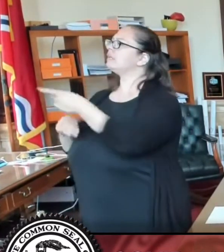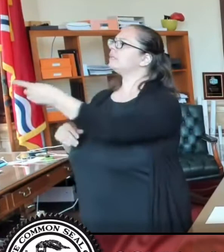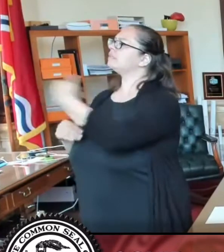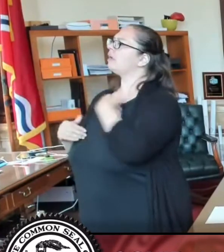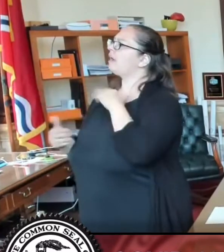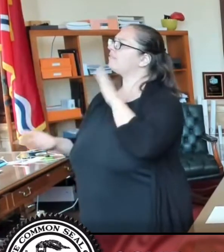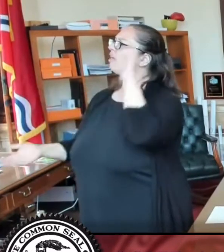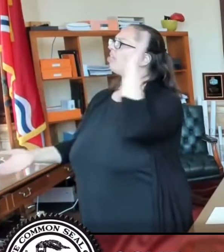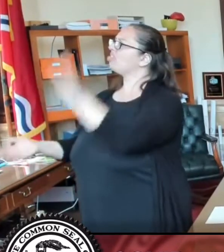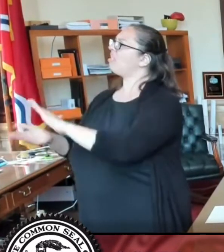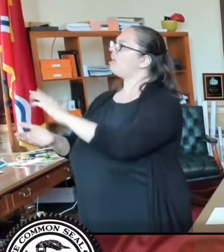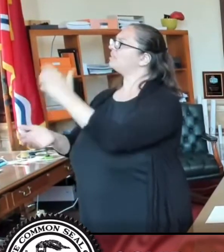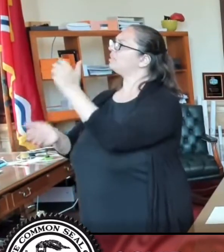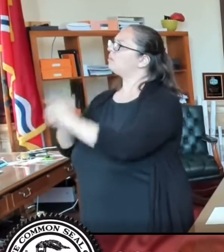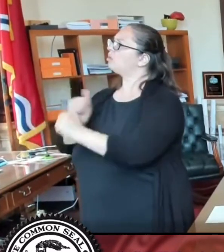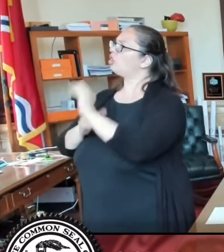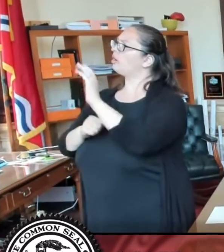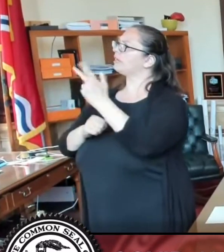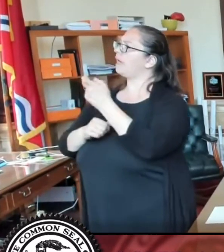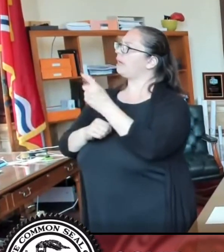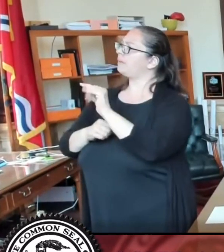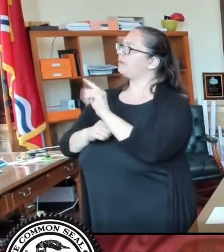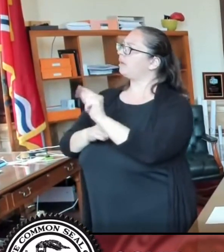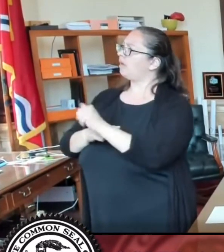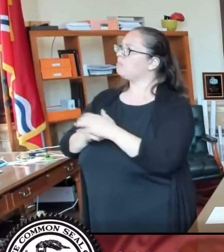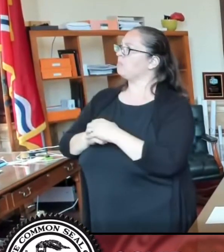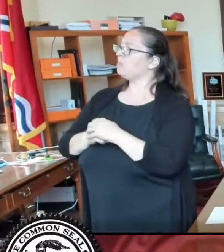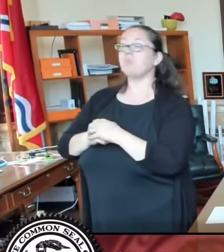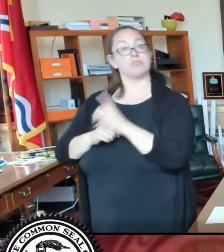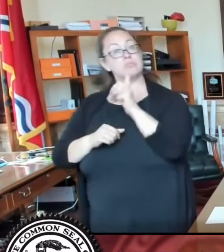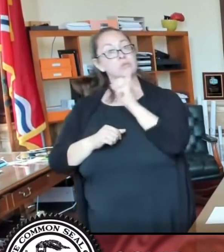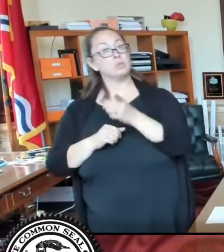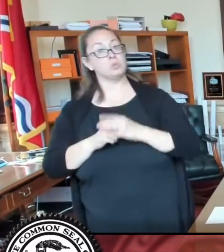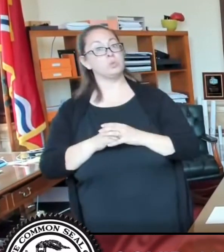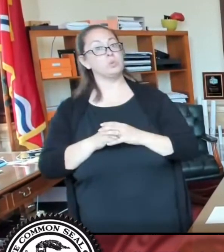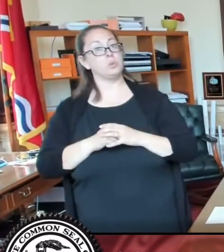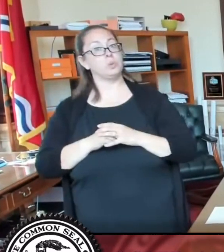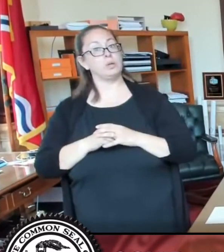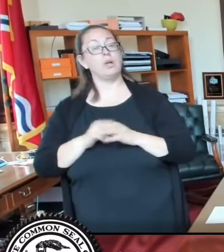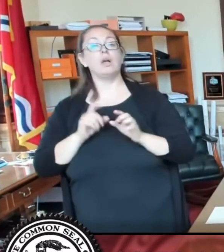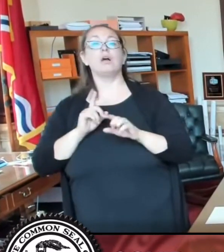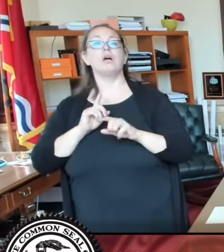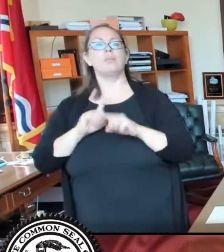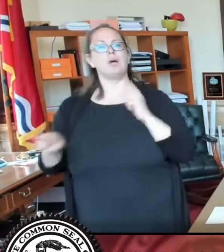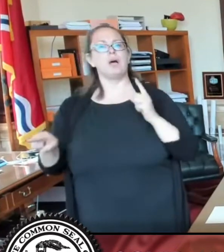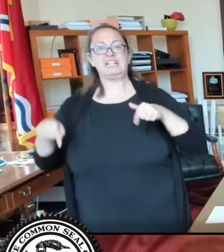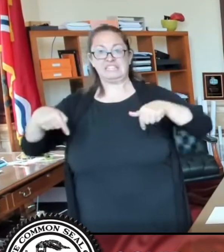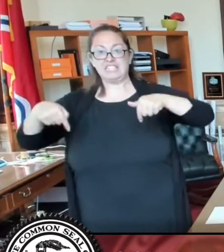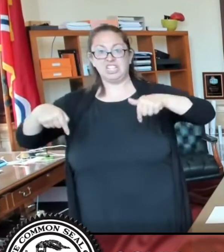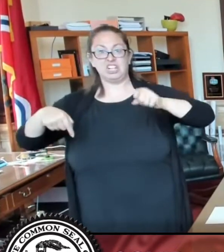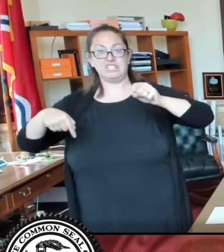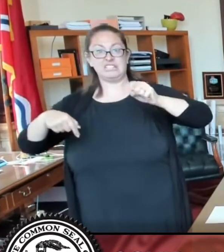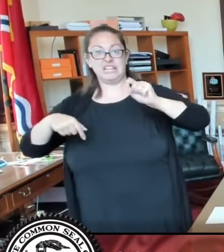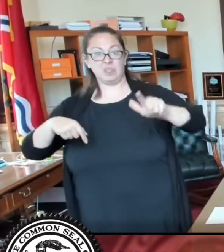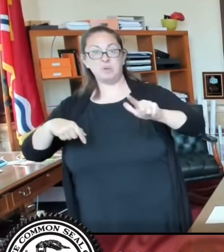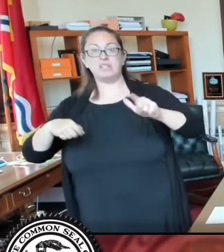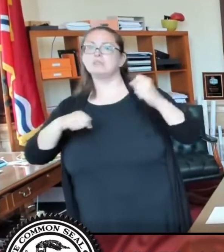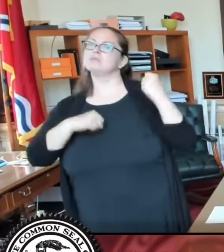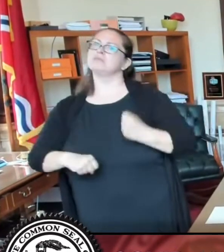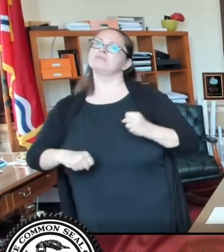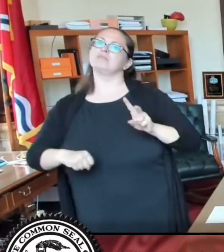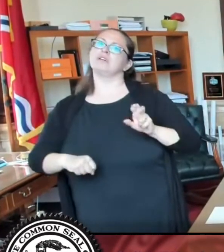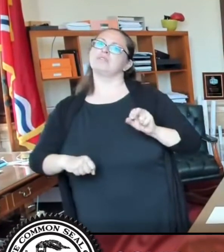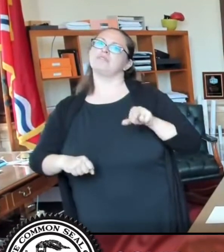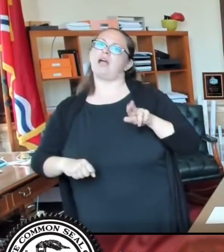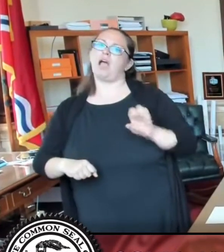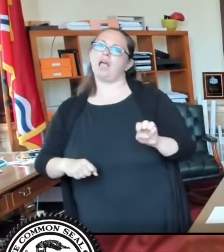per capita. That's true. But what we know here is that we have a lot of violence in our city, and that has been